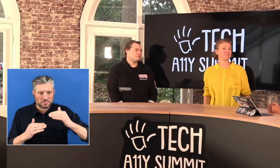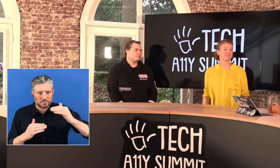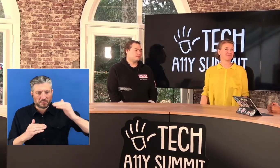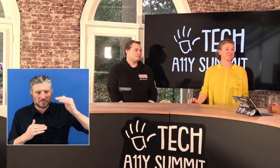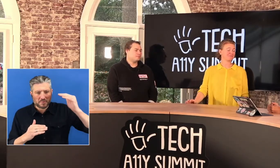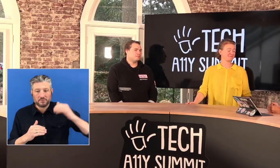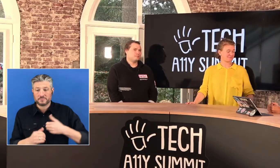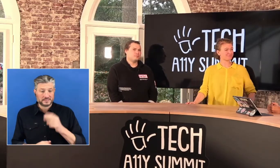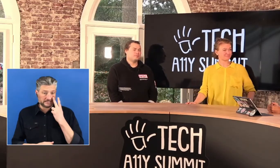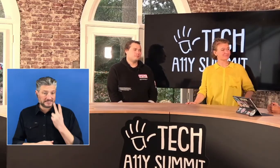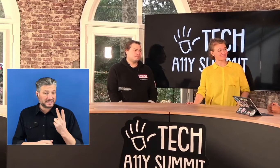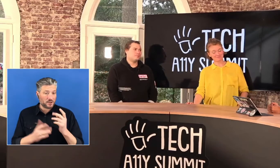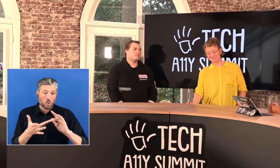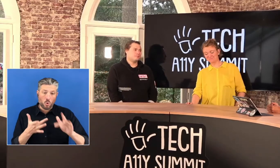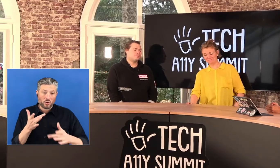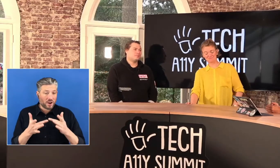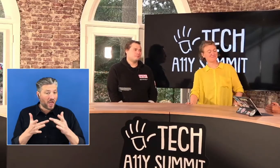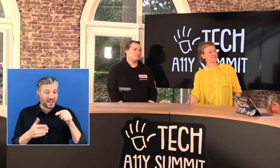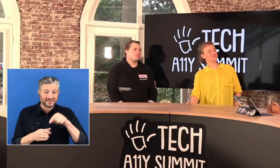way to meet people.